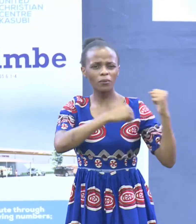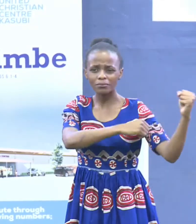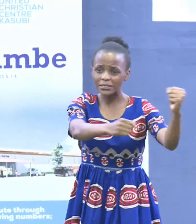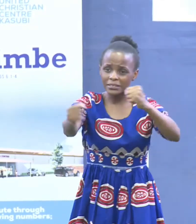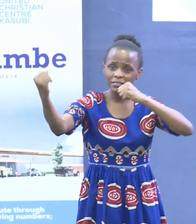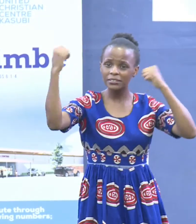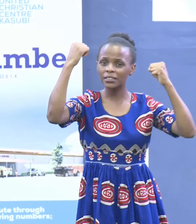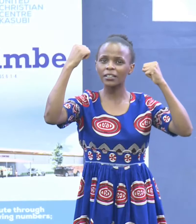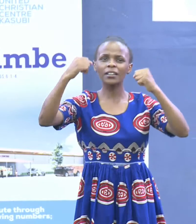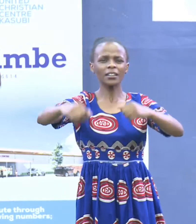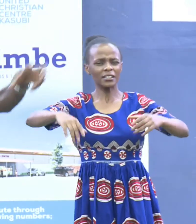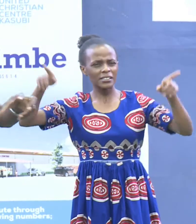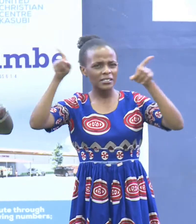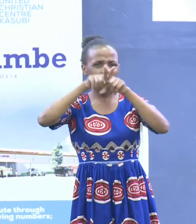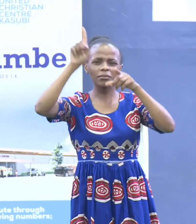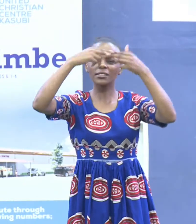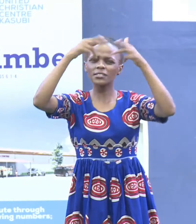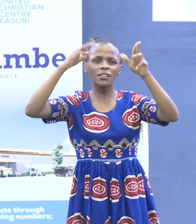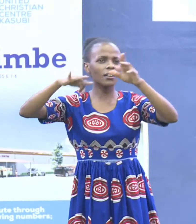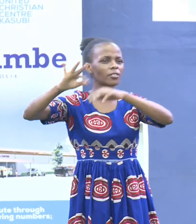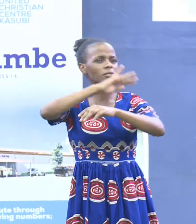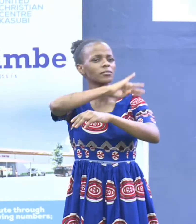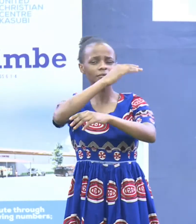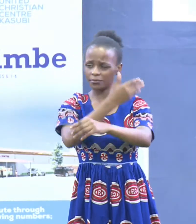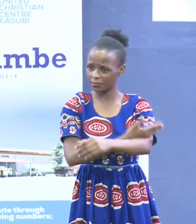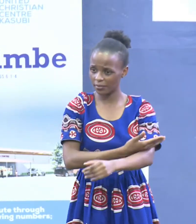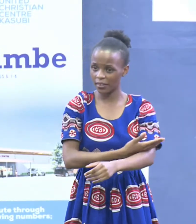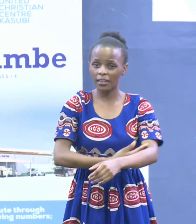The greatest in my eyes. That's the beginning